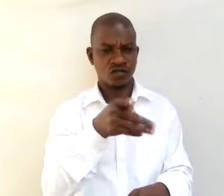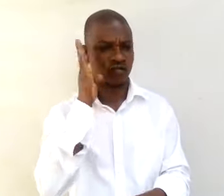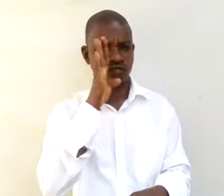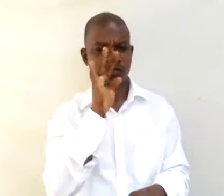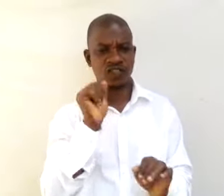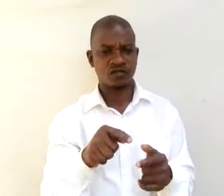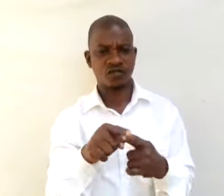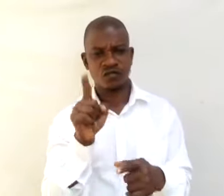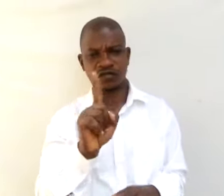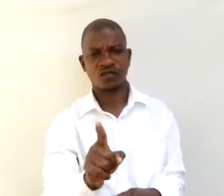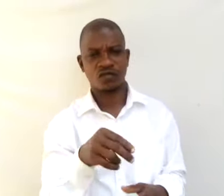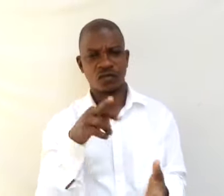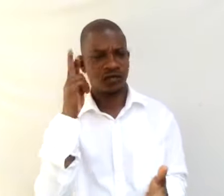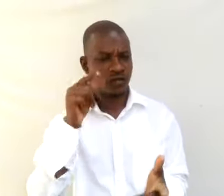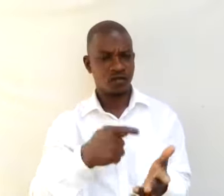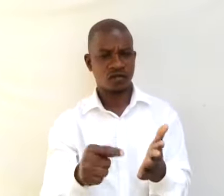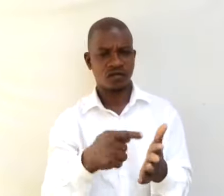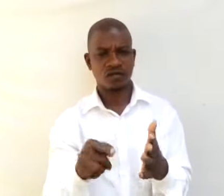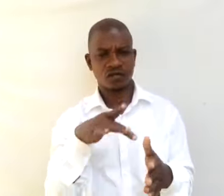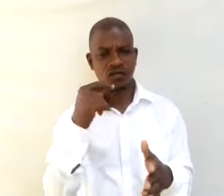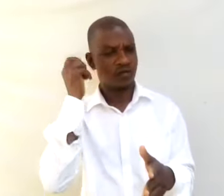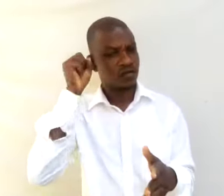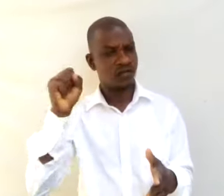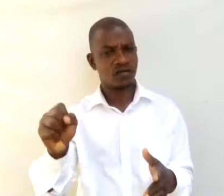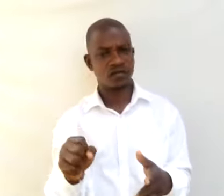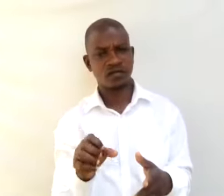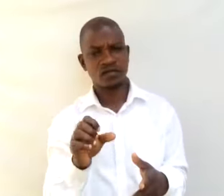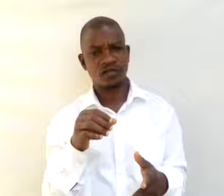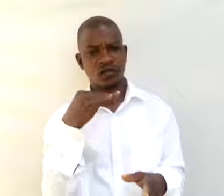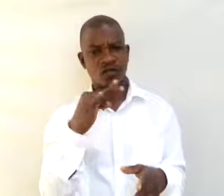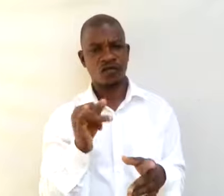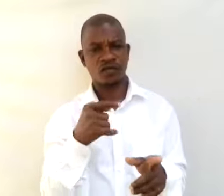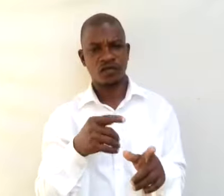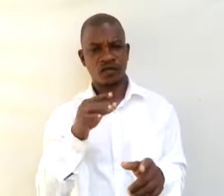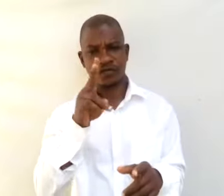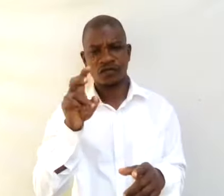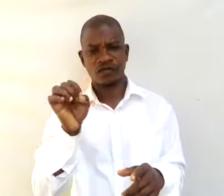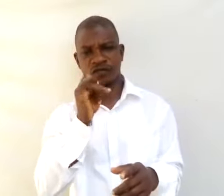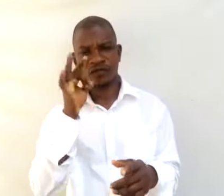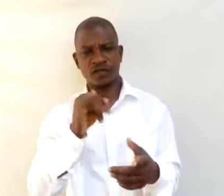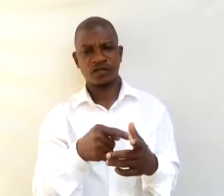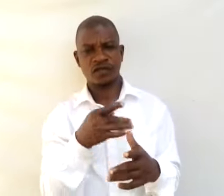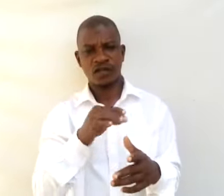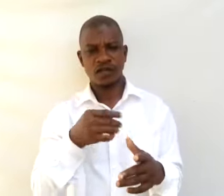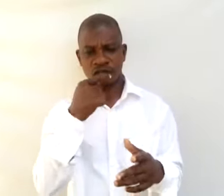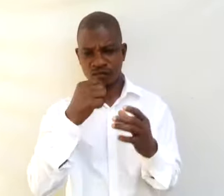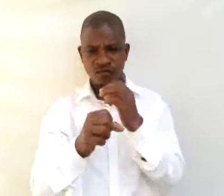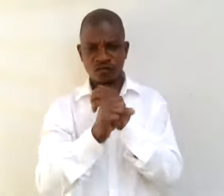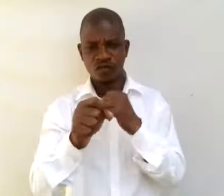1. Recognize the sounds or the phonetic symbols and pronounce each of